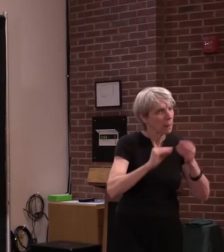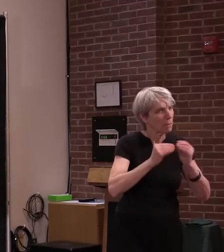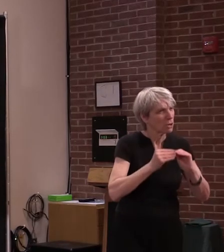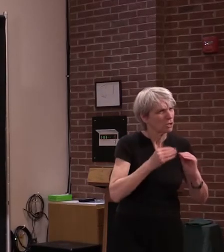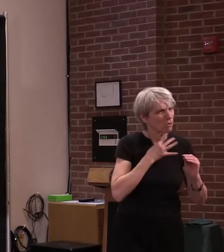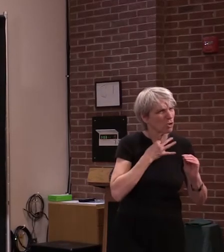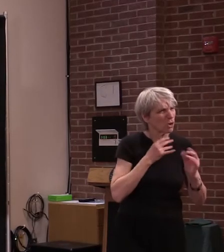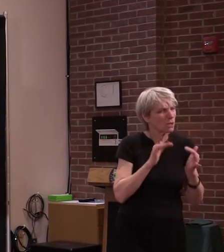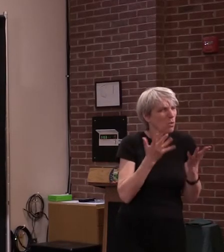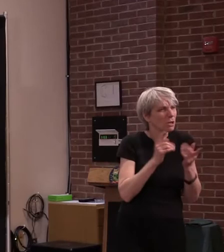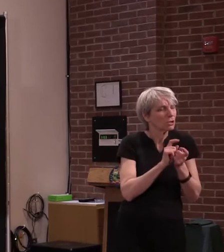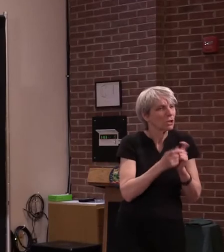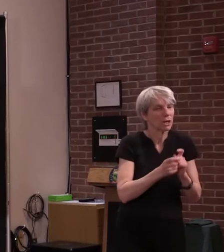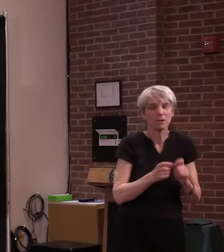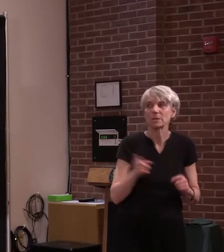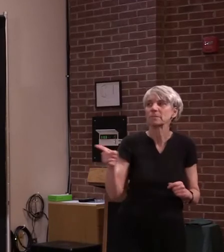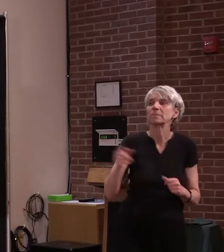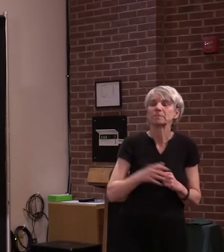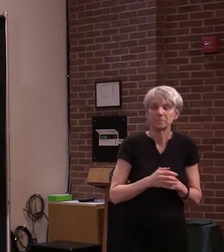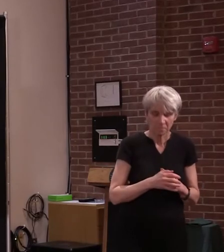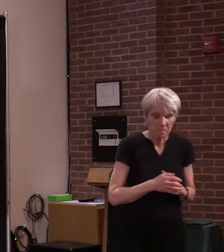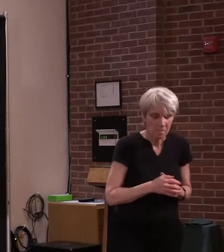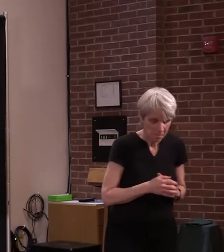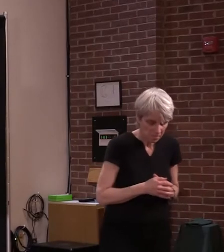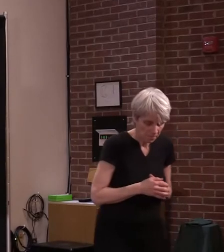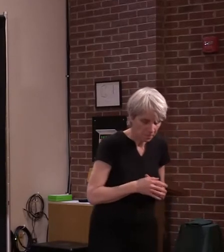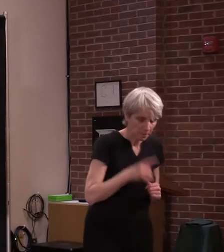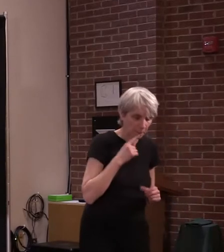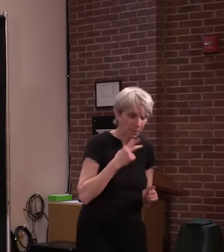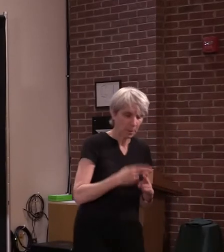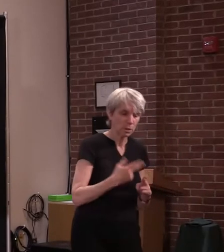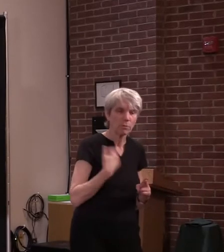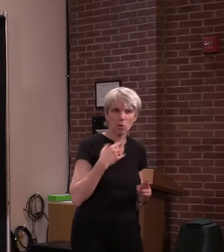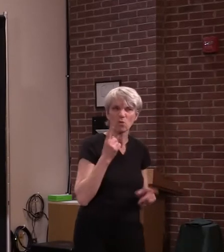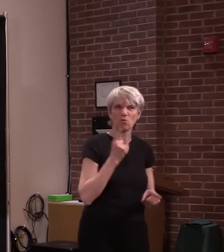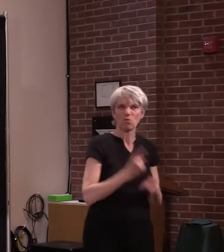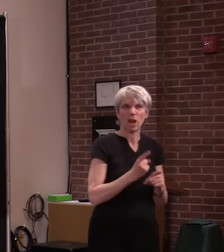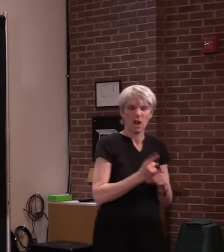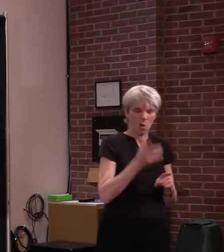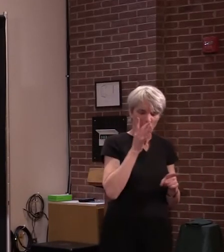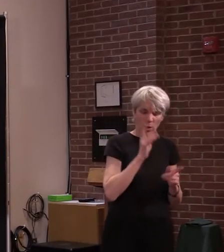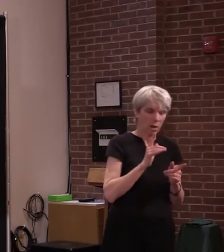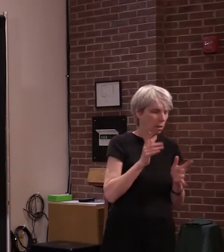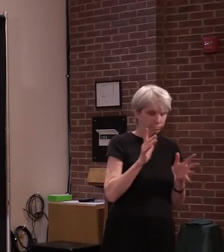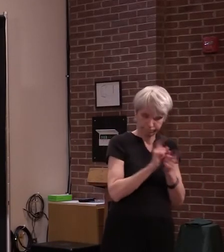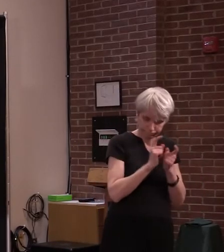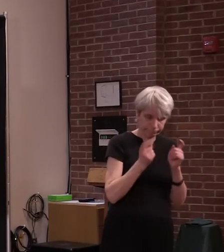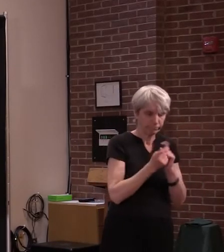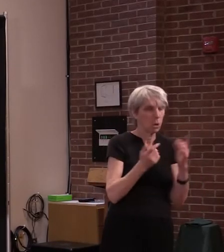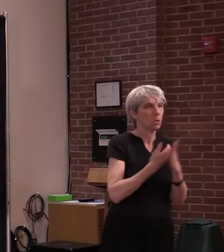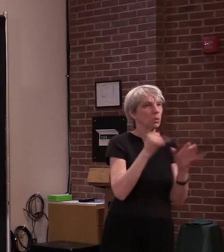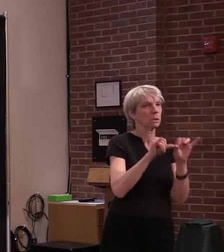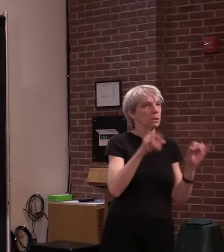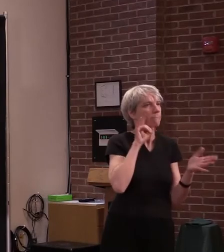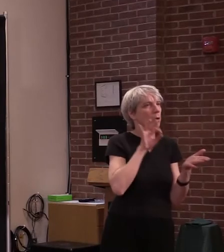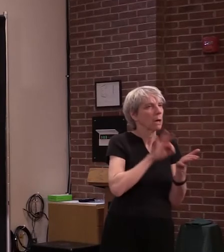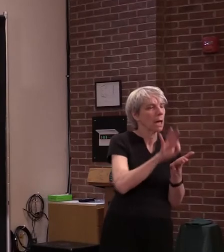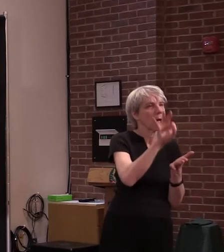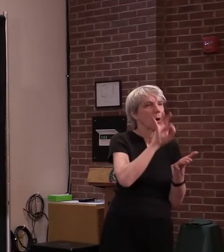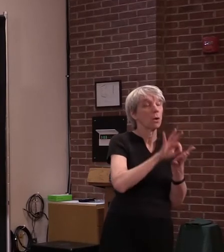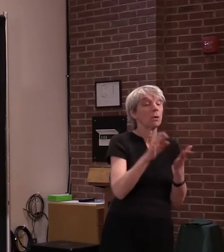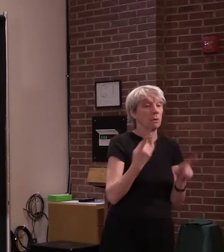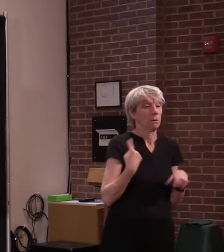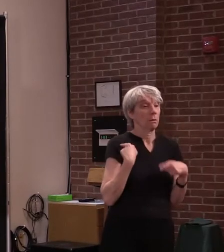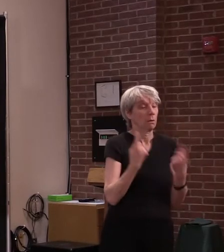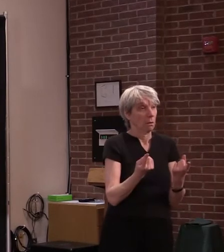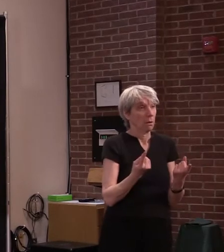Yeah, Aaron, as we flagged earlier, that data is likely to change. Right now, we've released sort of the